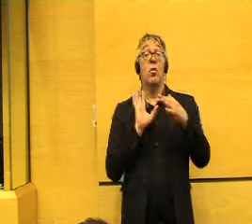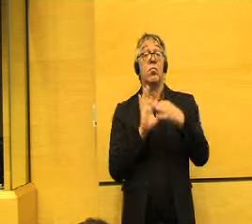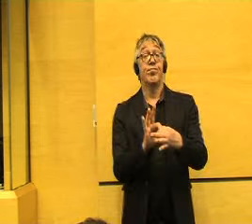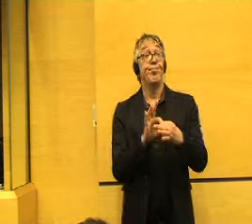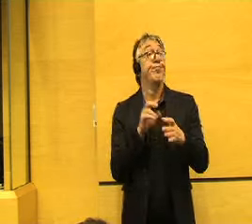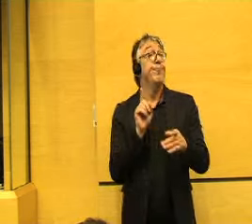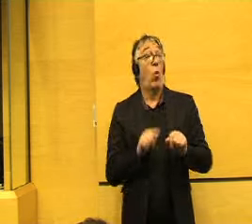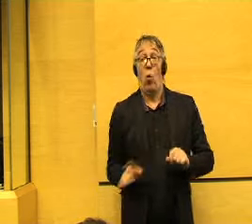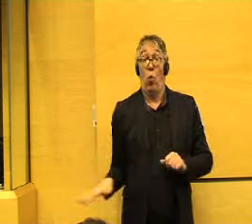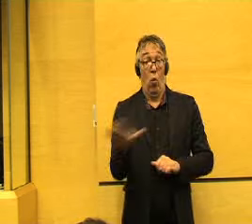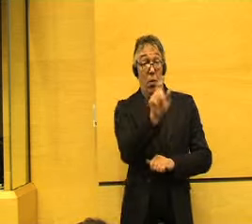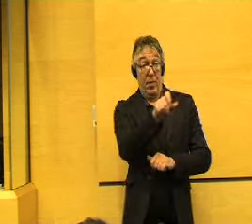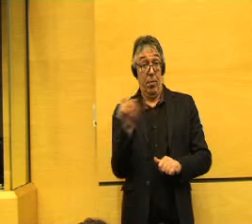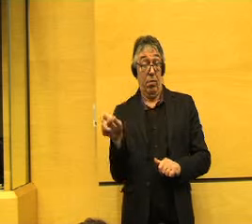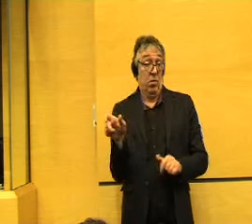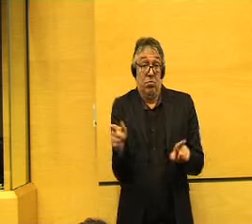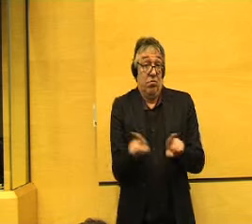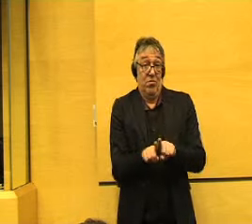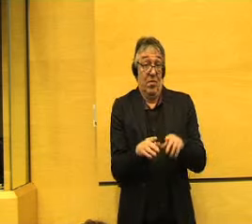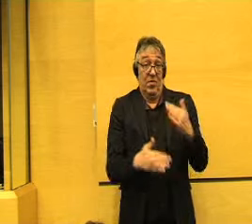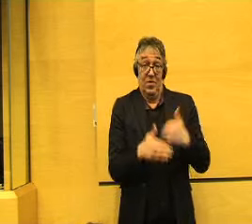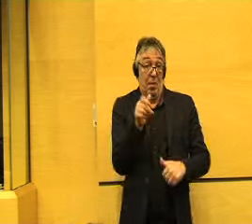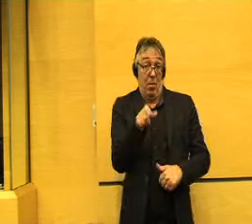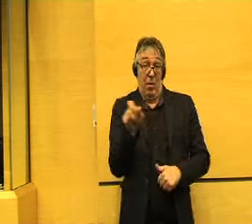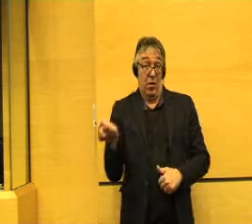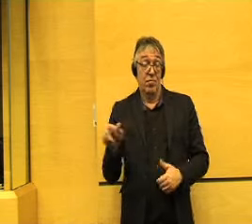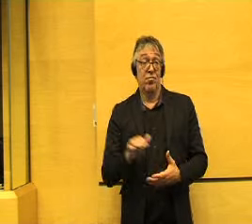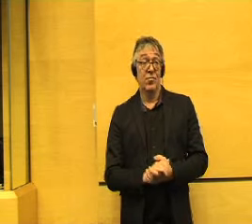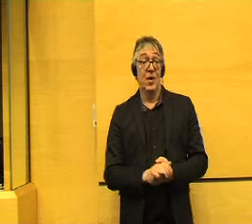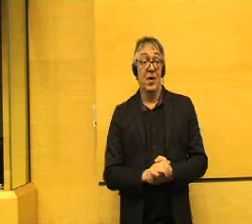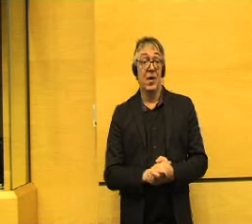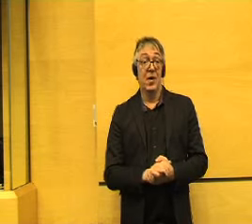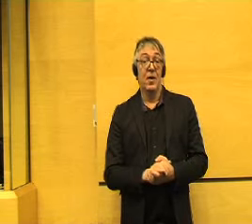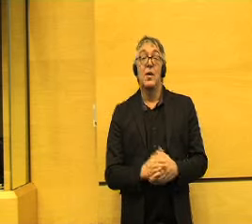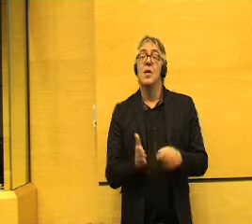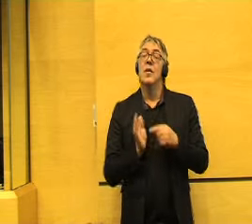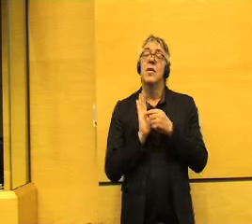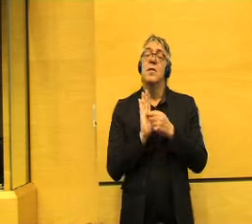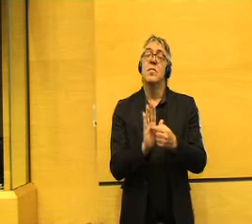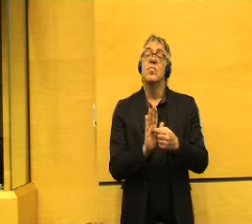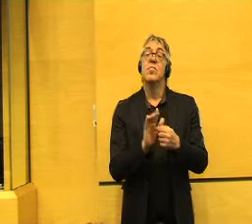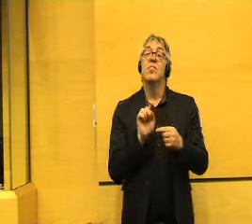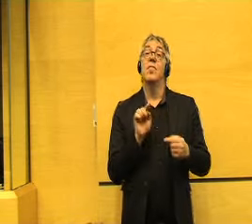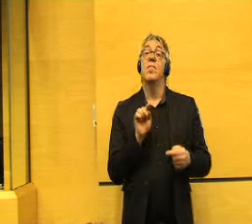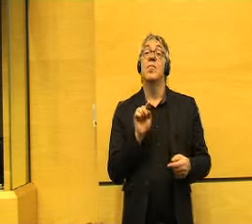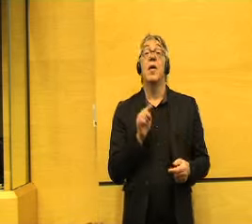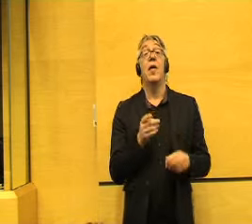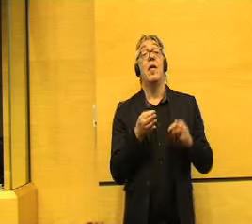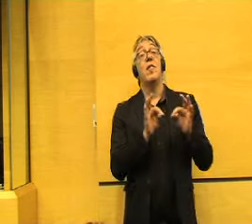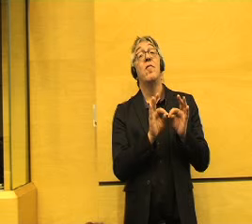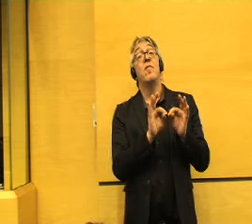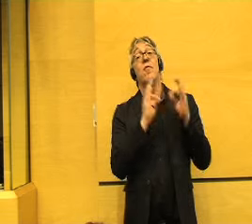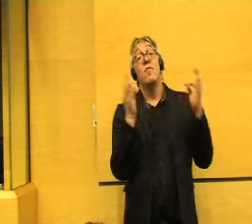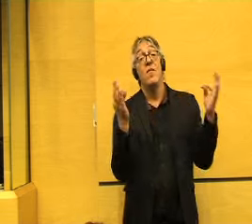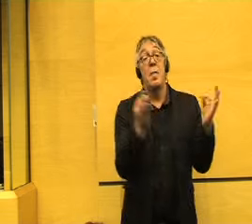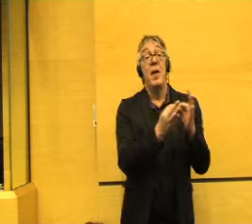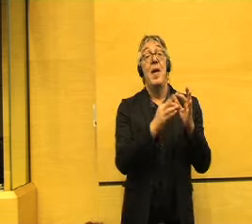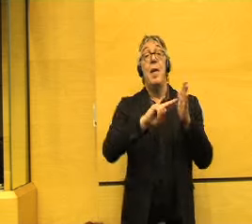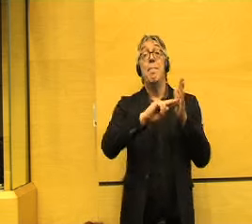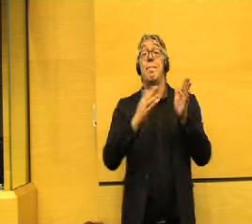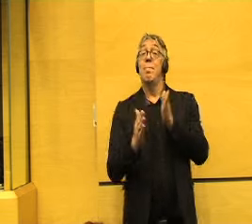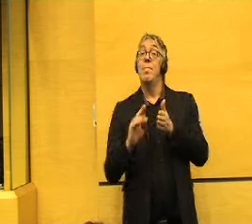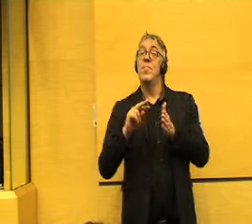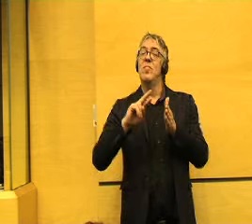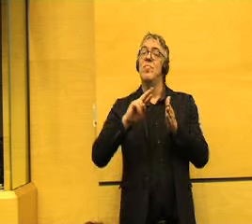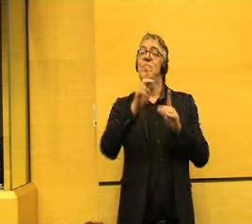disability. Firstly, in case of children with disability, in practice, a family planning doctor usually